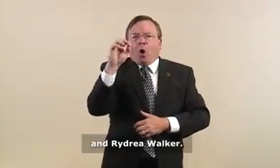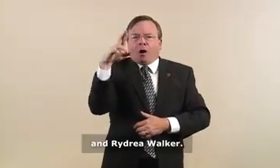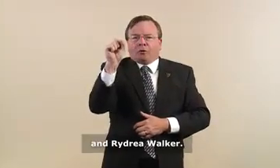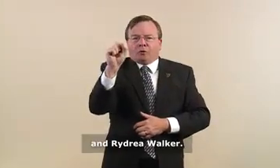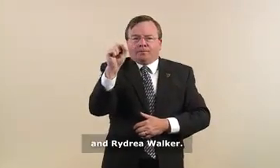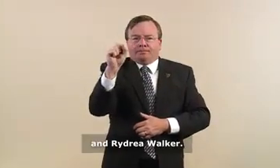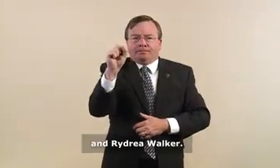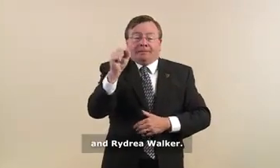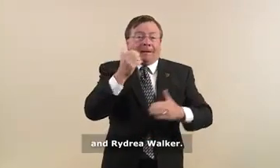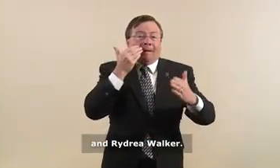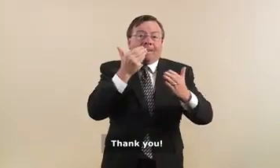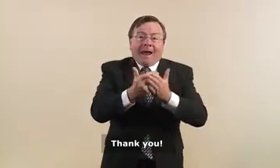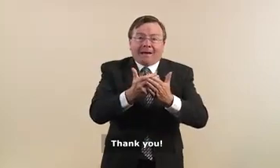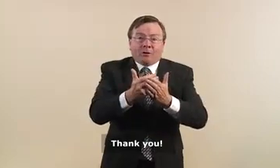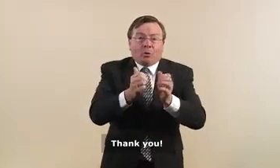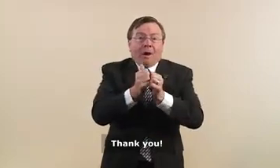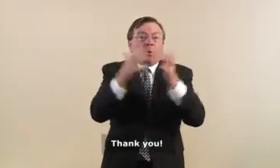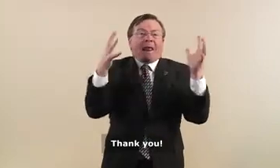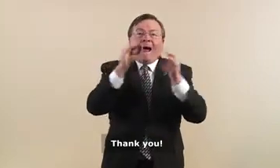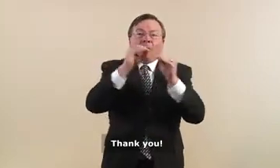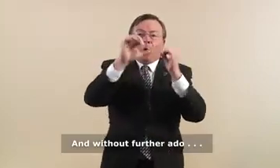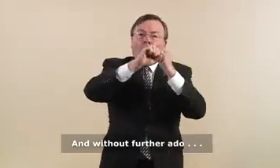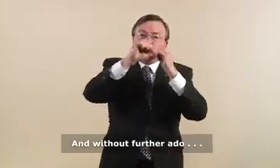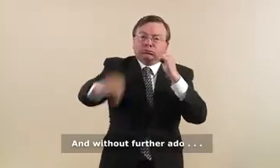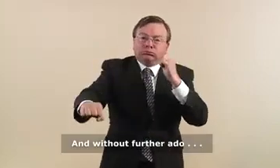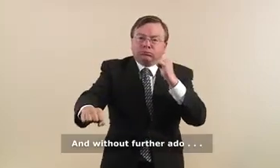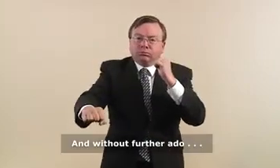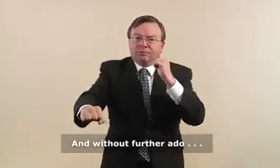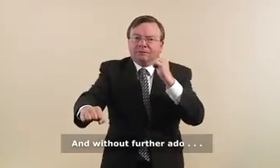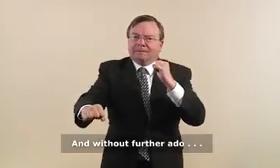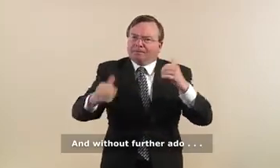Walker. Thank you. And without further ado...